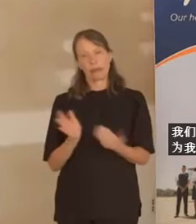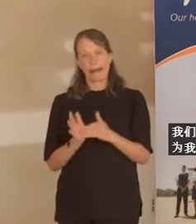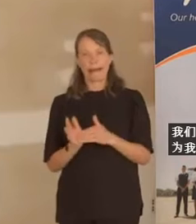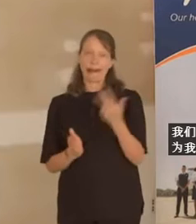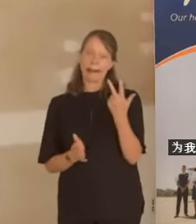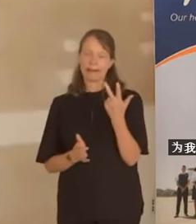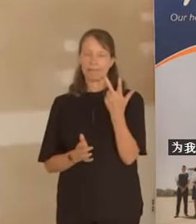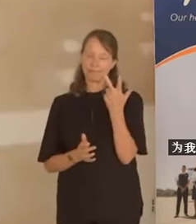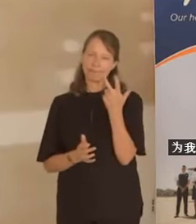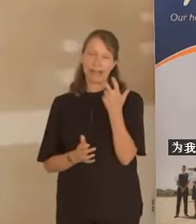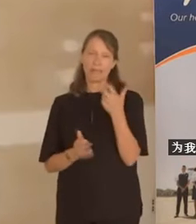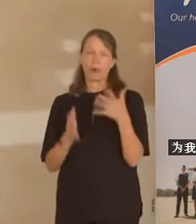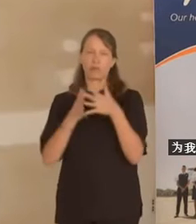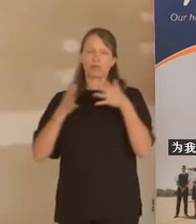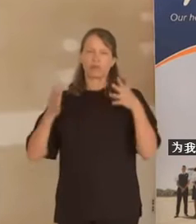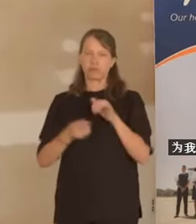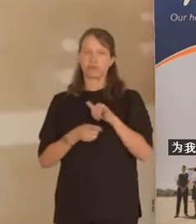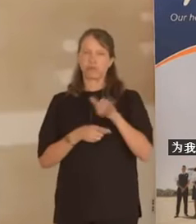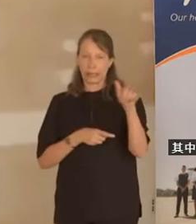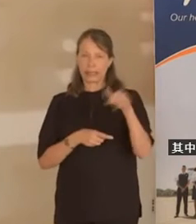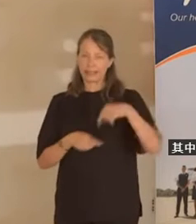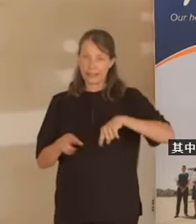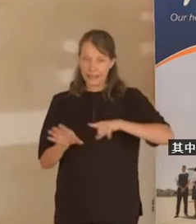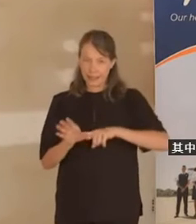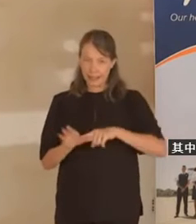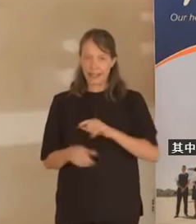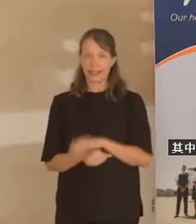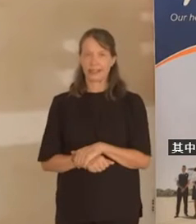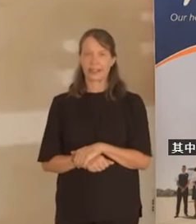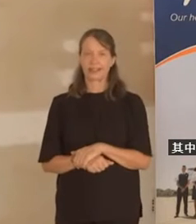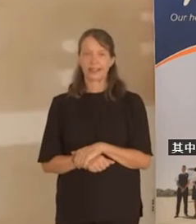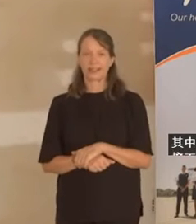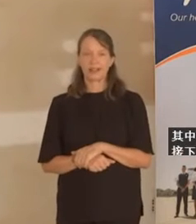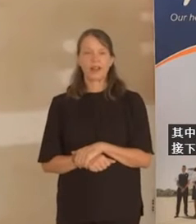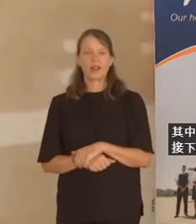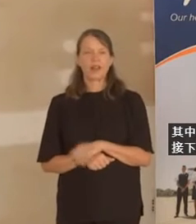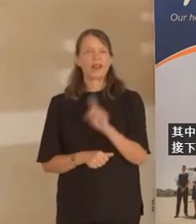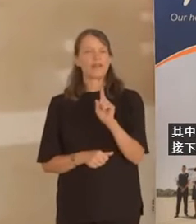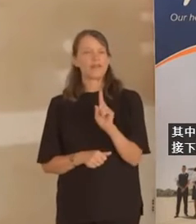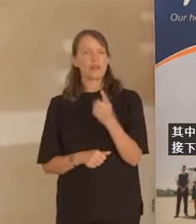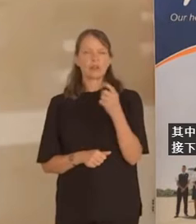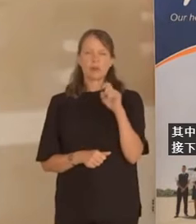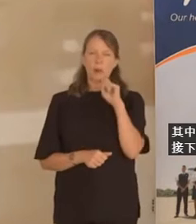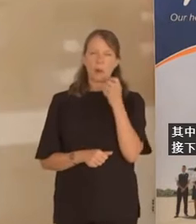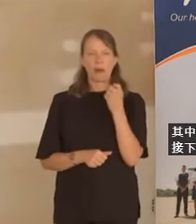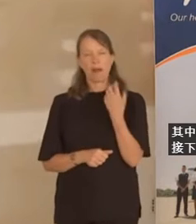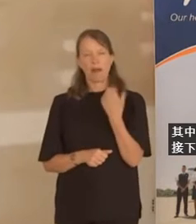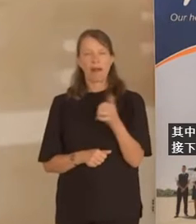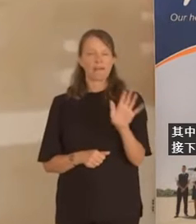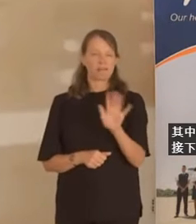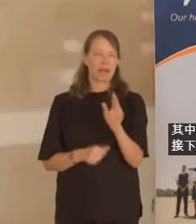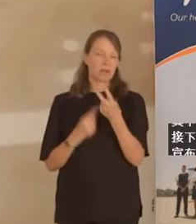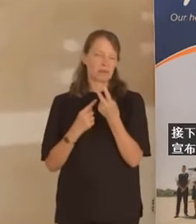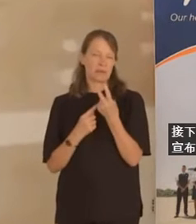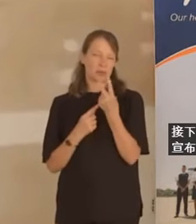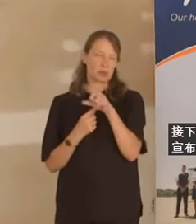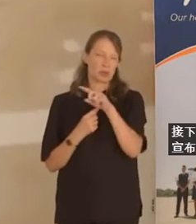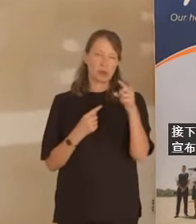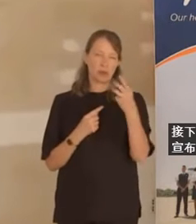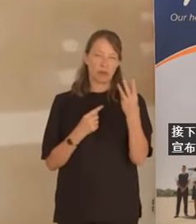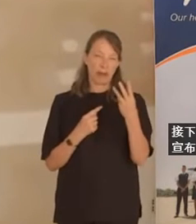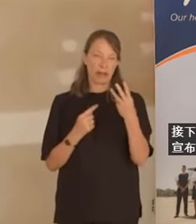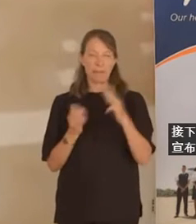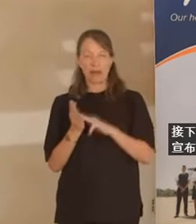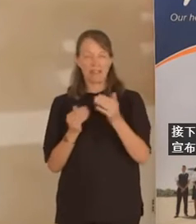fleet during the course of this calendar year. The first of those will arrive in the next 2 or 3 months, and we'll announce